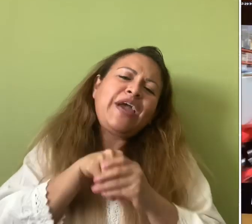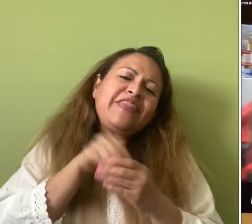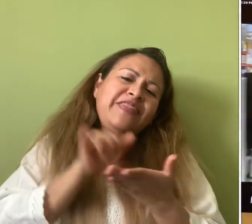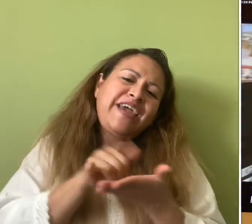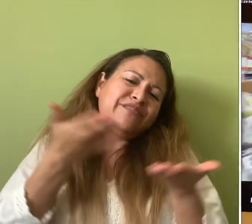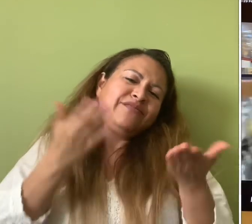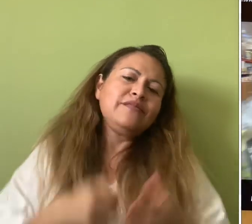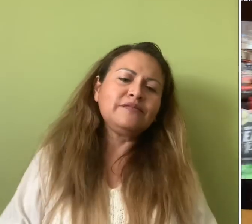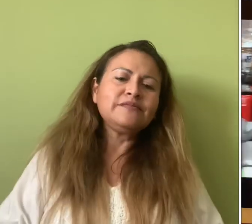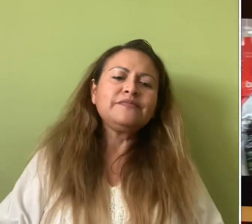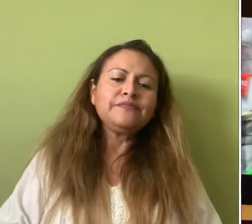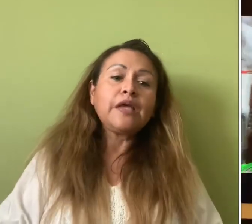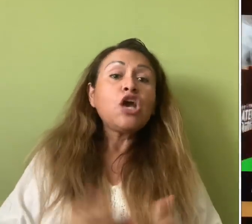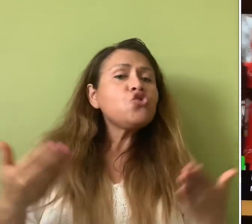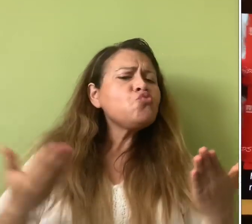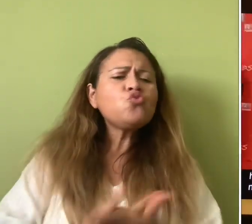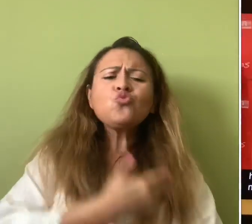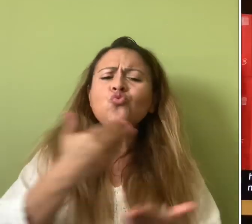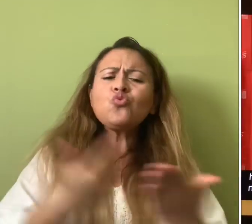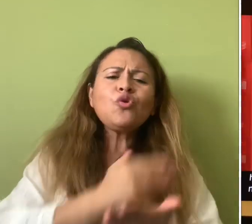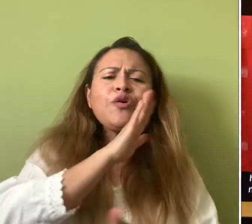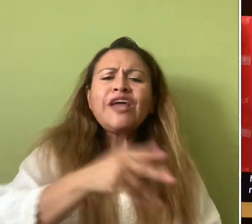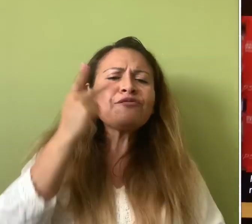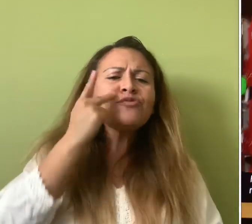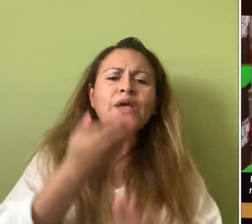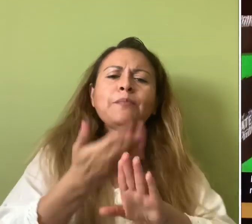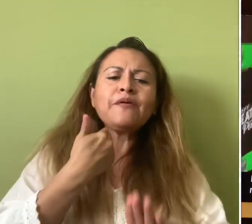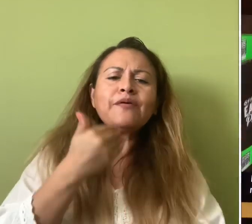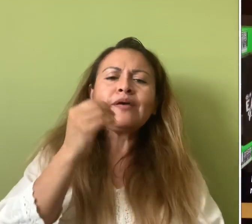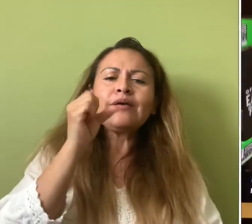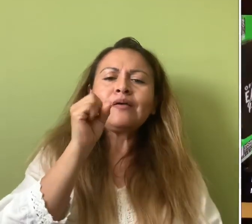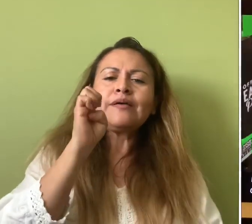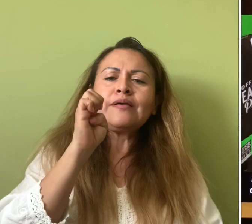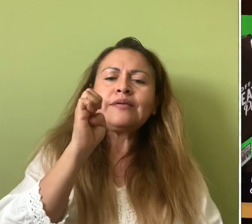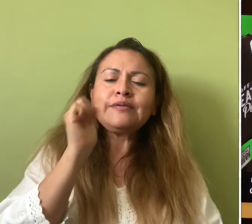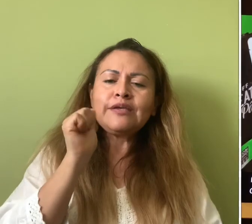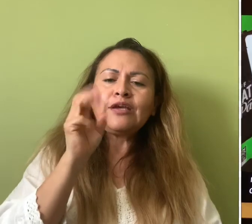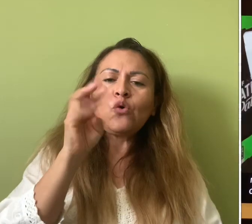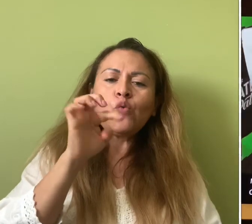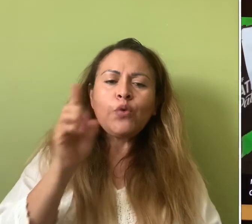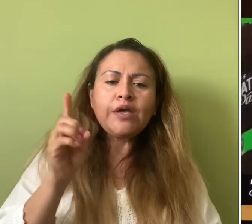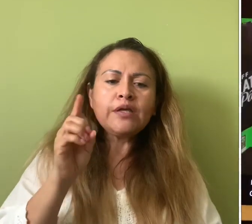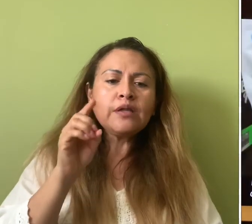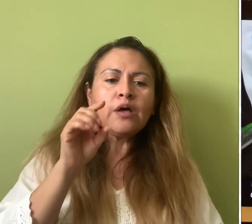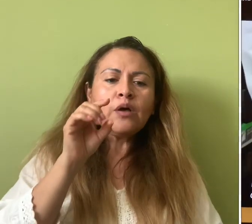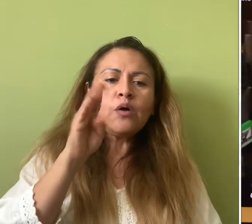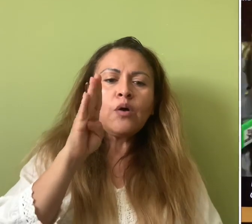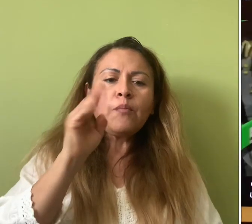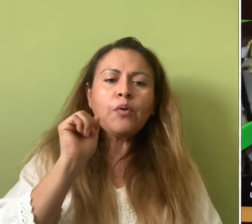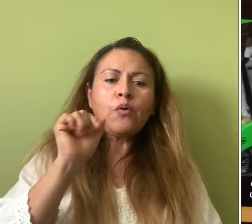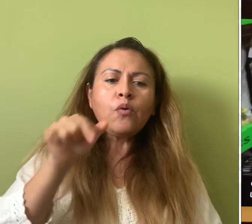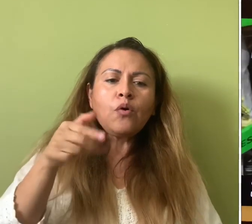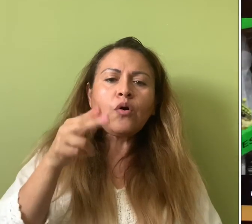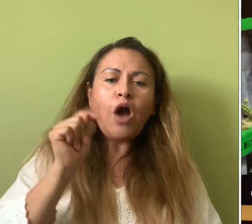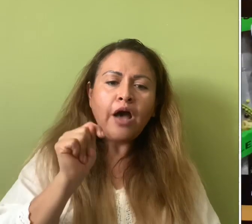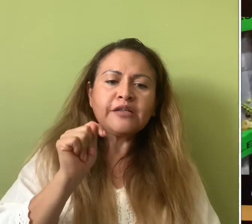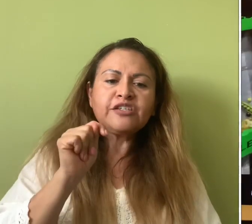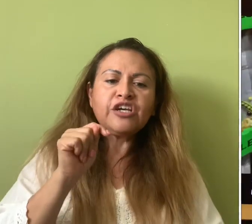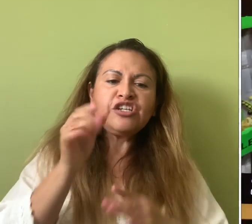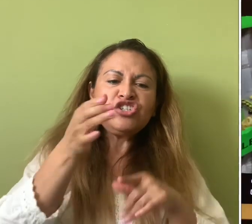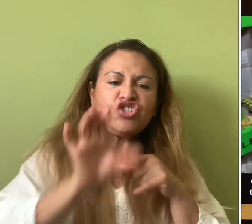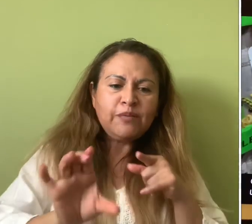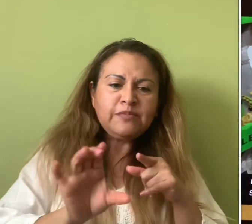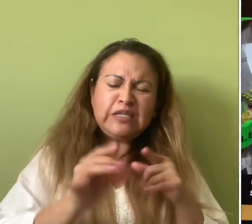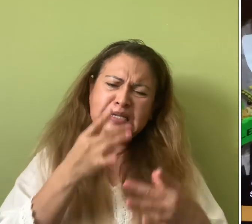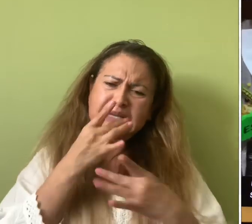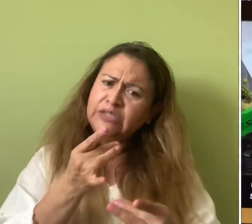here's something brand new that I've never seen before. It's seaweed bugak chips. It looks interesting, but